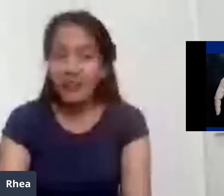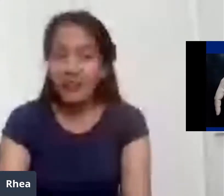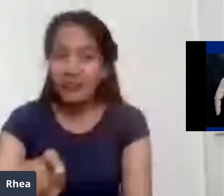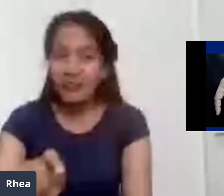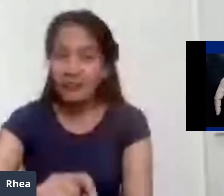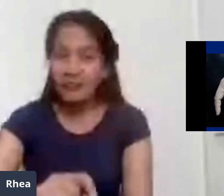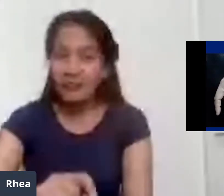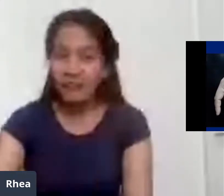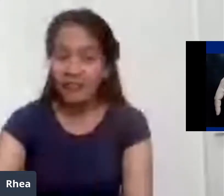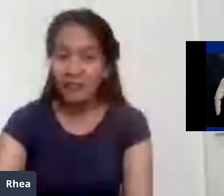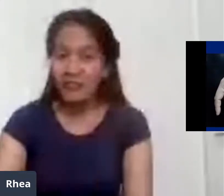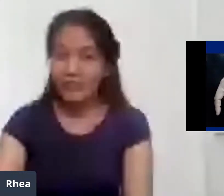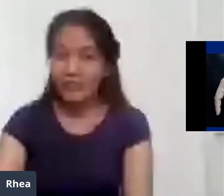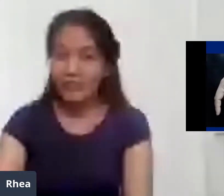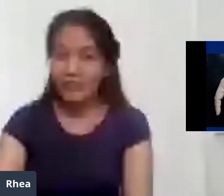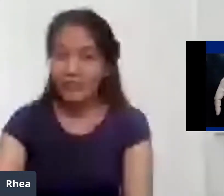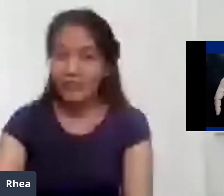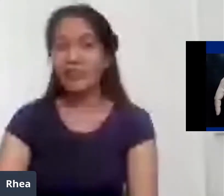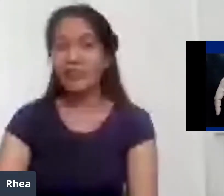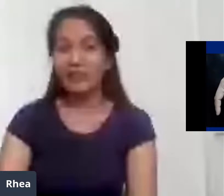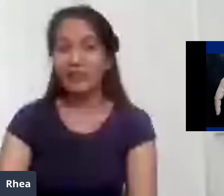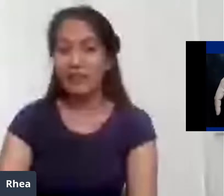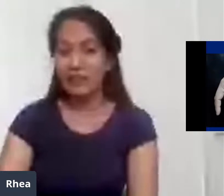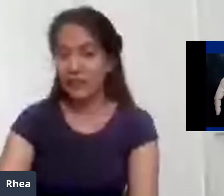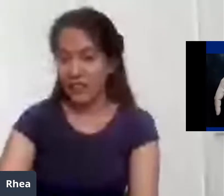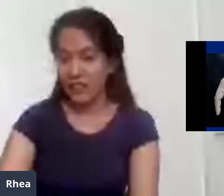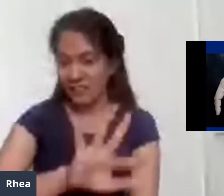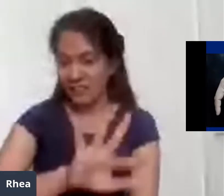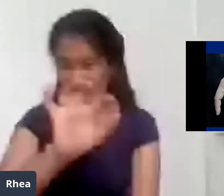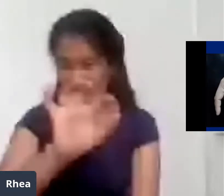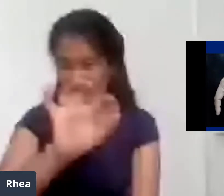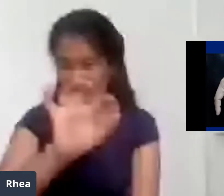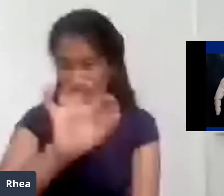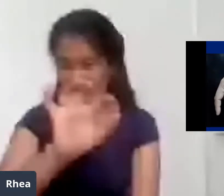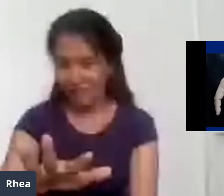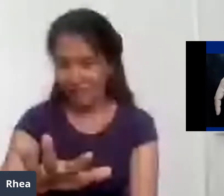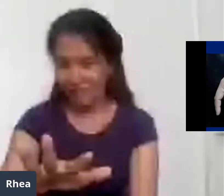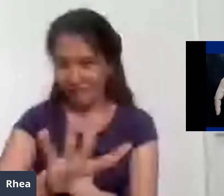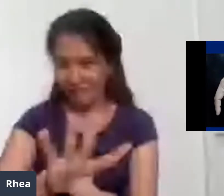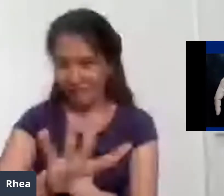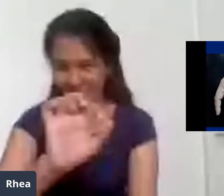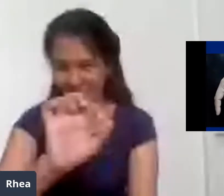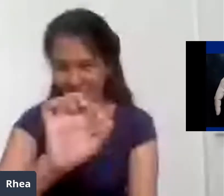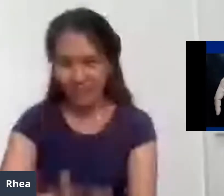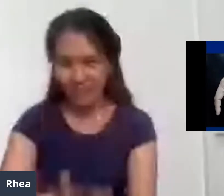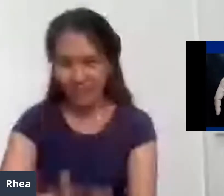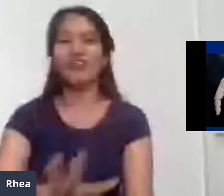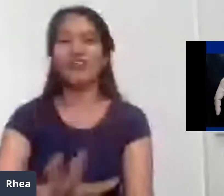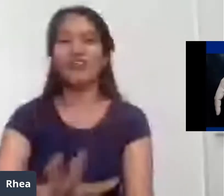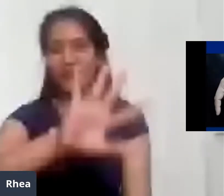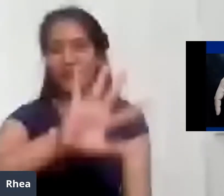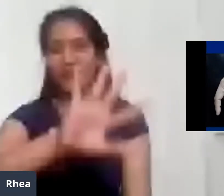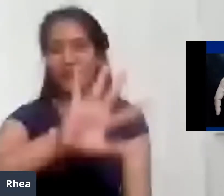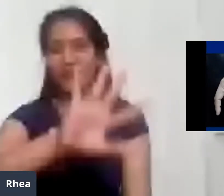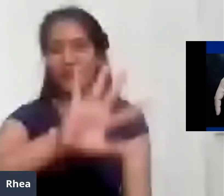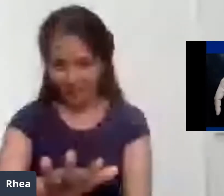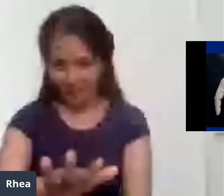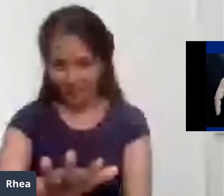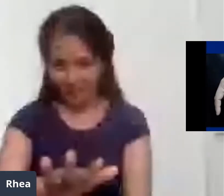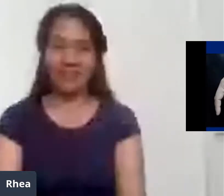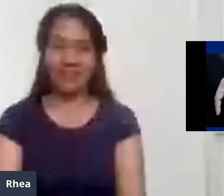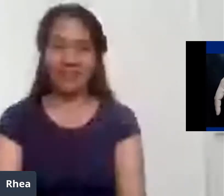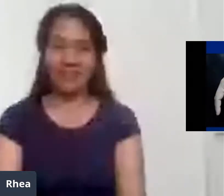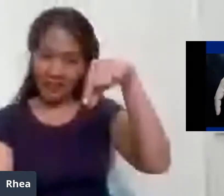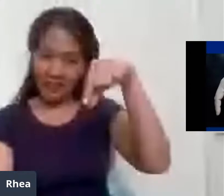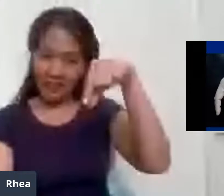question. Or pag madaming question, the Filipino sign language, the Filipino deaf would say question. Ang